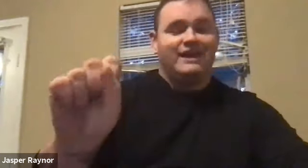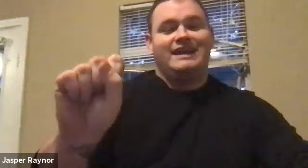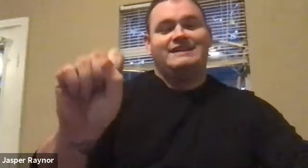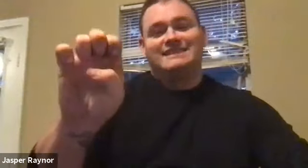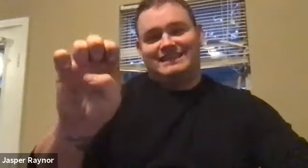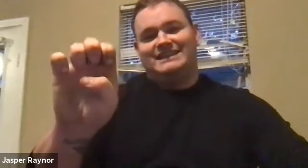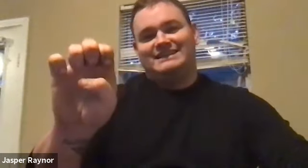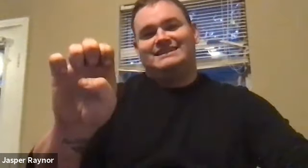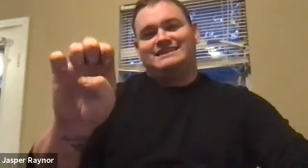H-O-U-S-E.